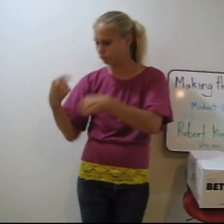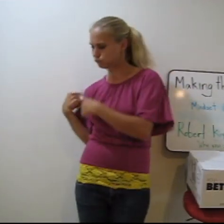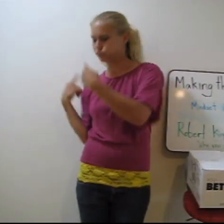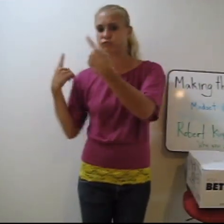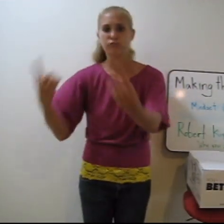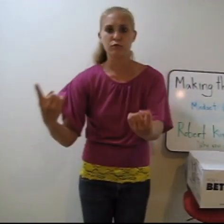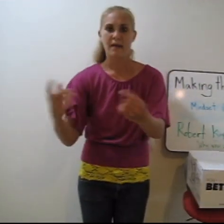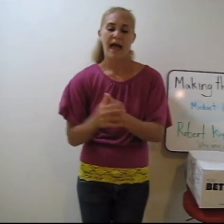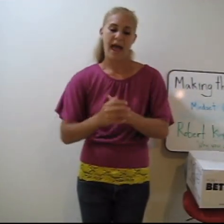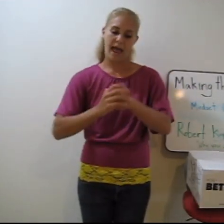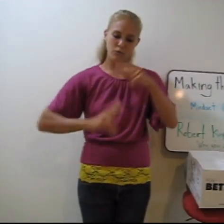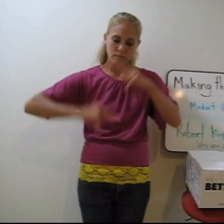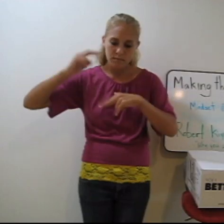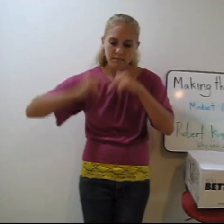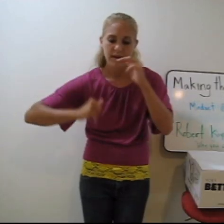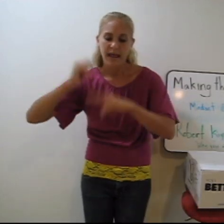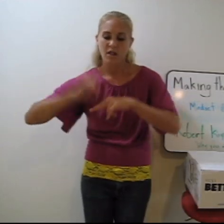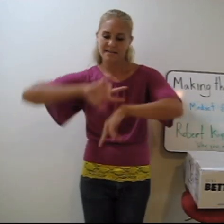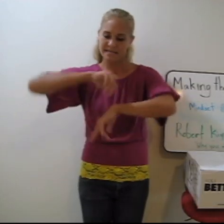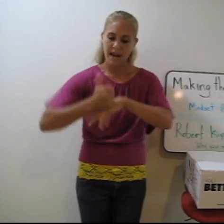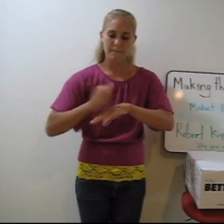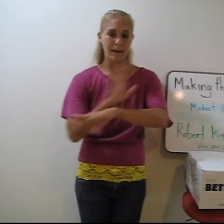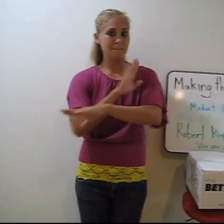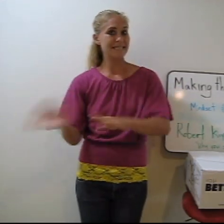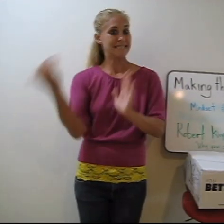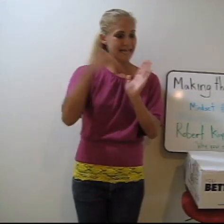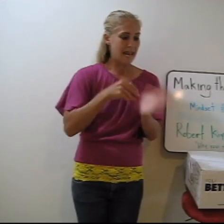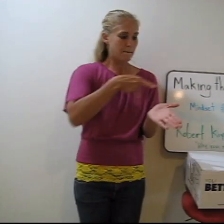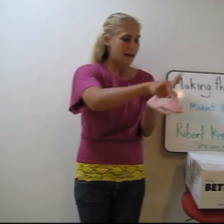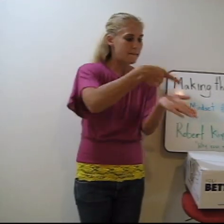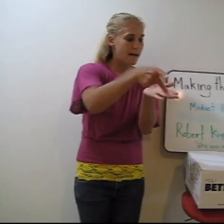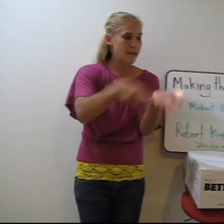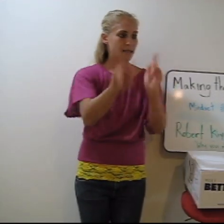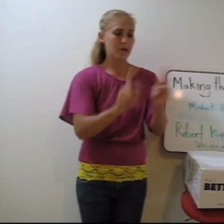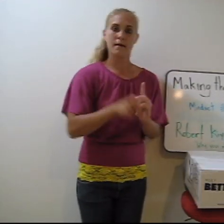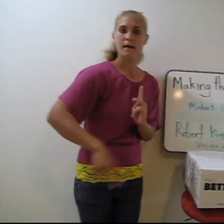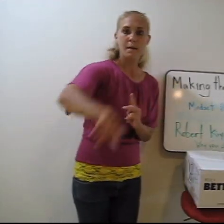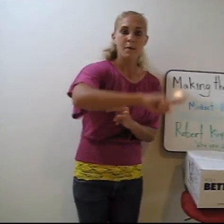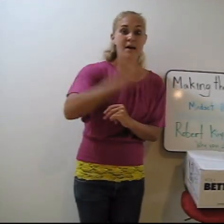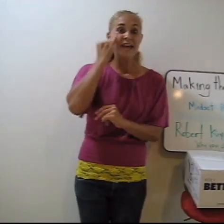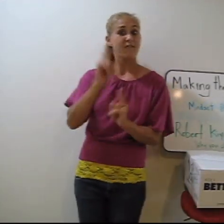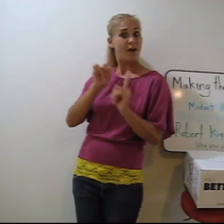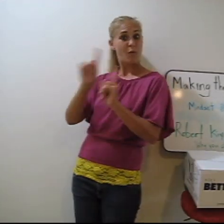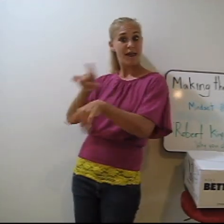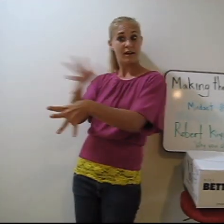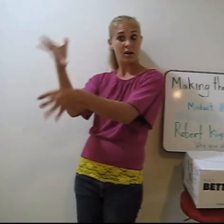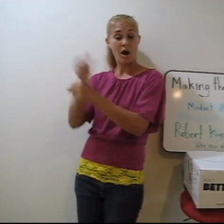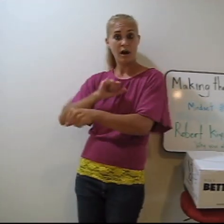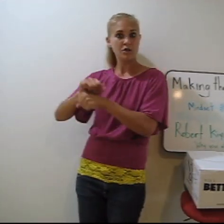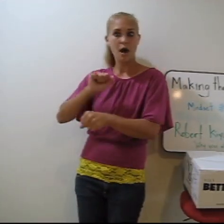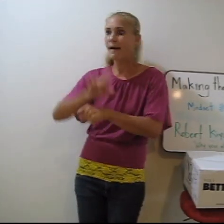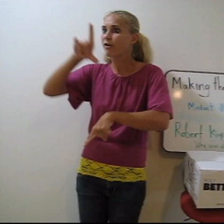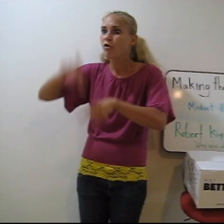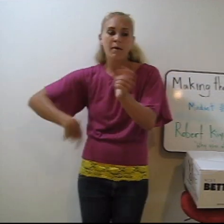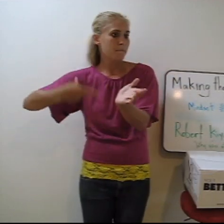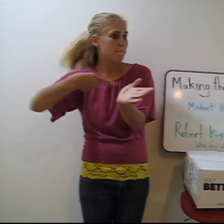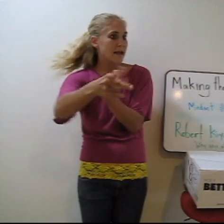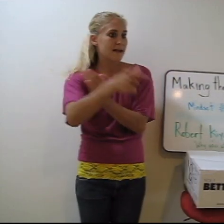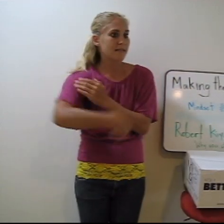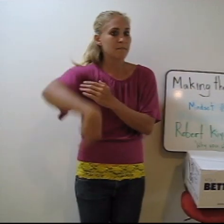my business and pay people back. You see, if I got a job, there's no way I could have paid back $1 million, not making $100,000 a year. There's no way taxes would have killed